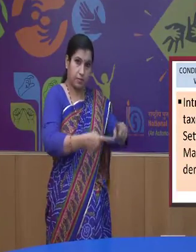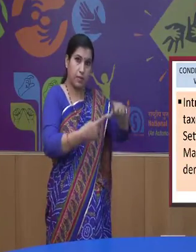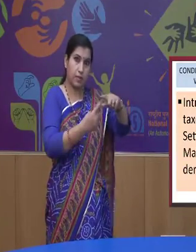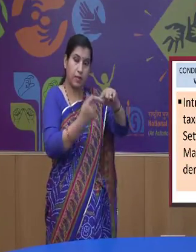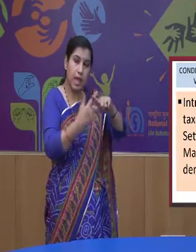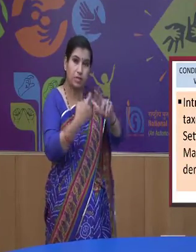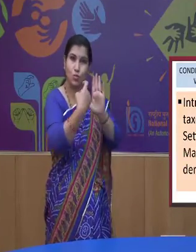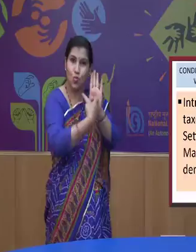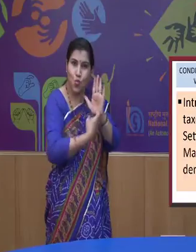like